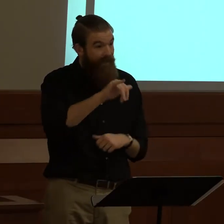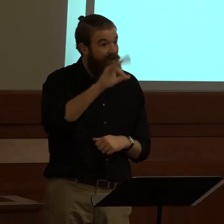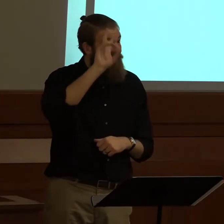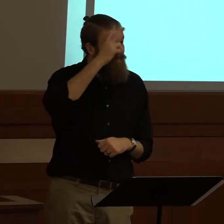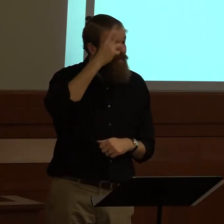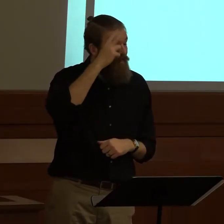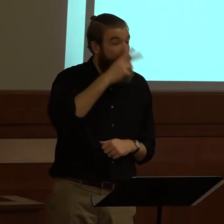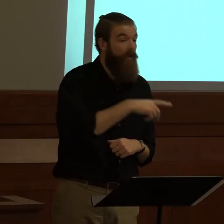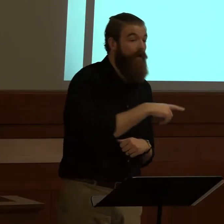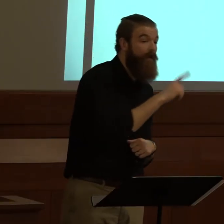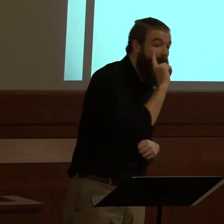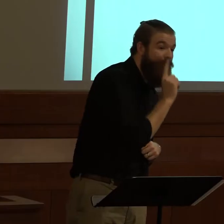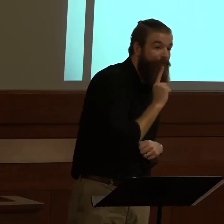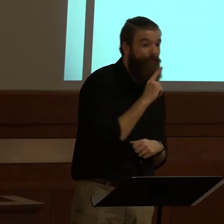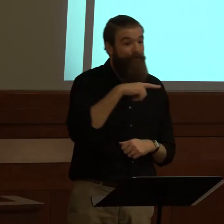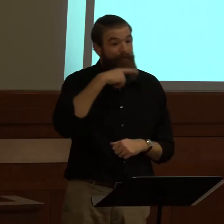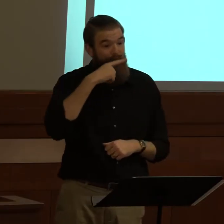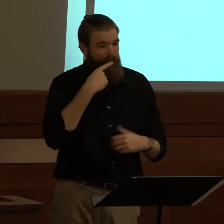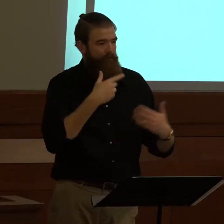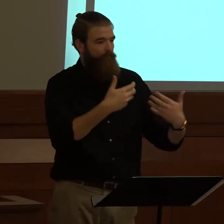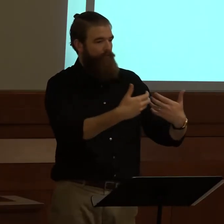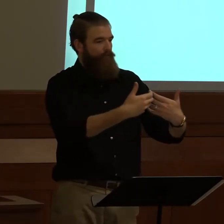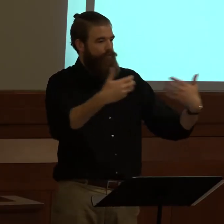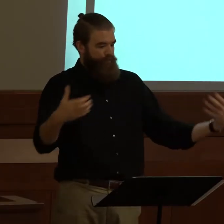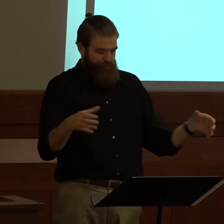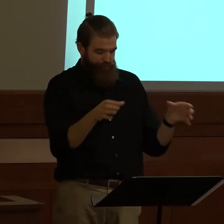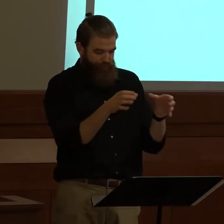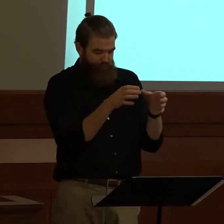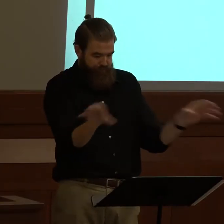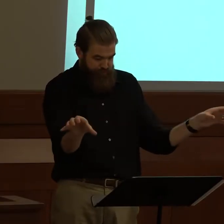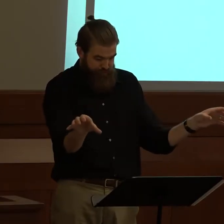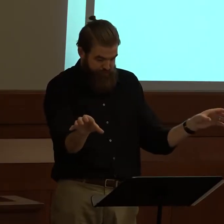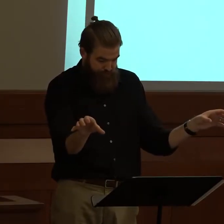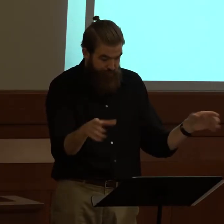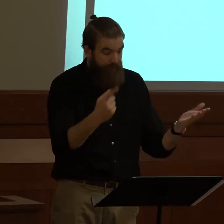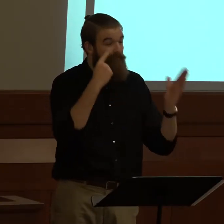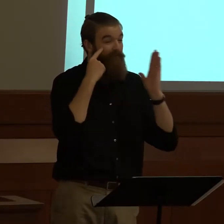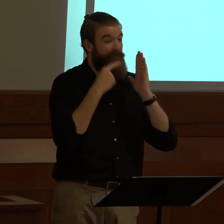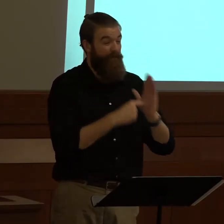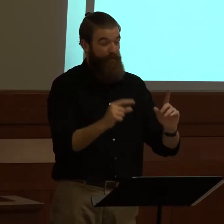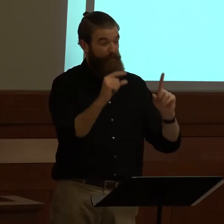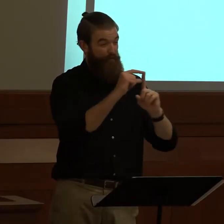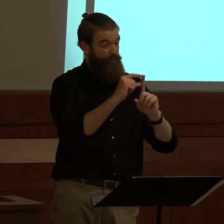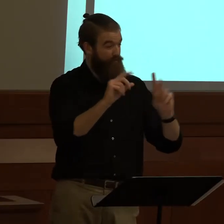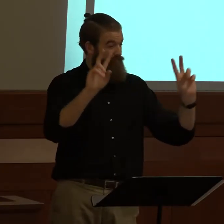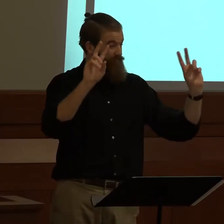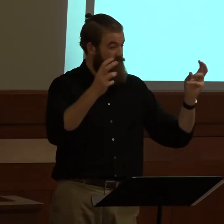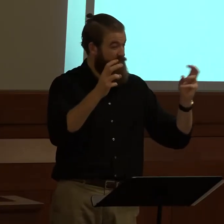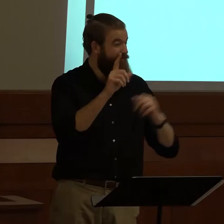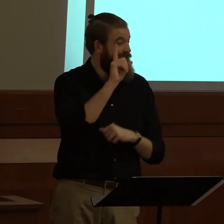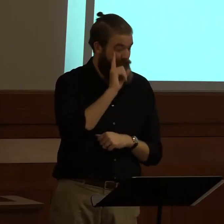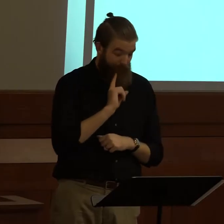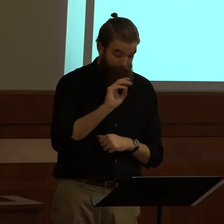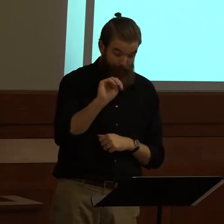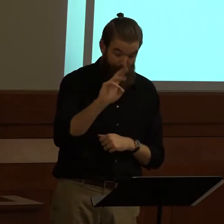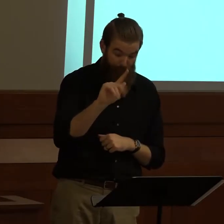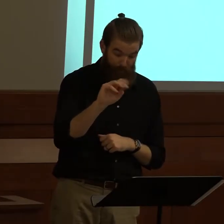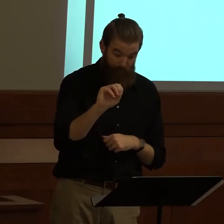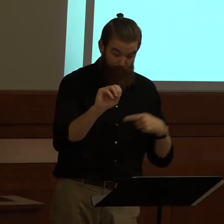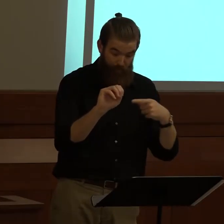speak. Deafness has commonly been described as an infirmity, as if being born deaf meant being